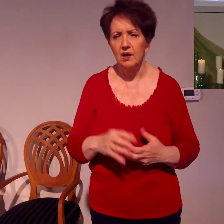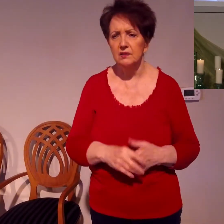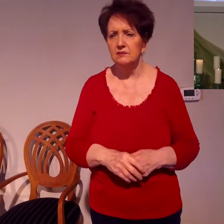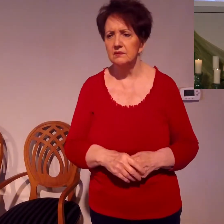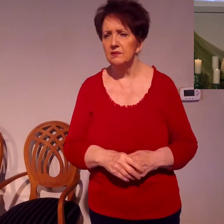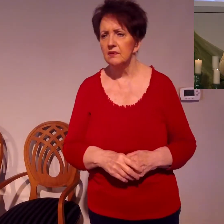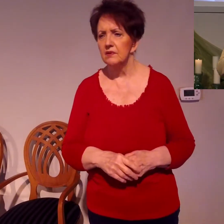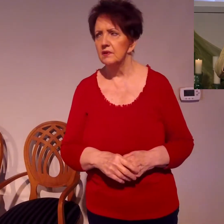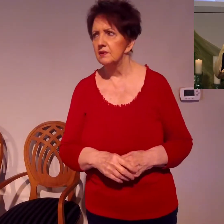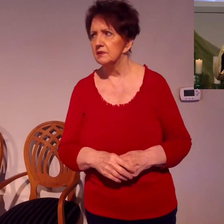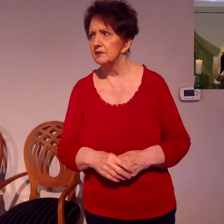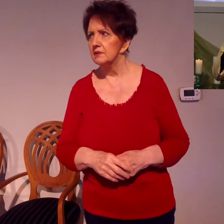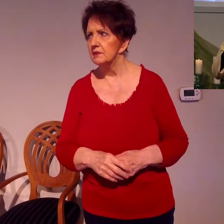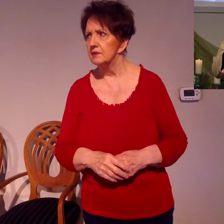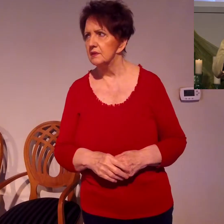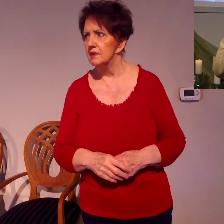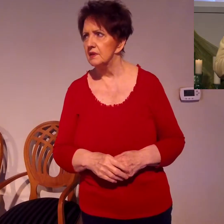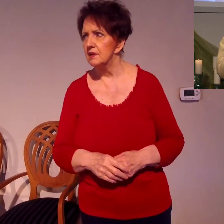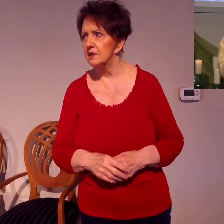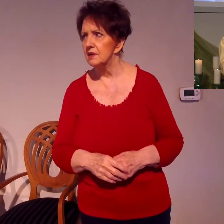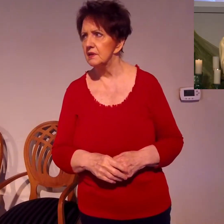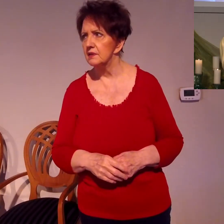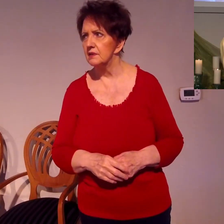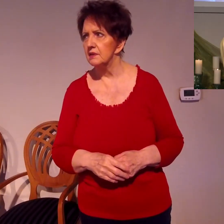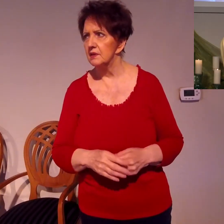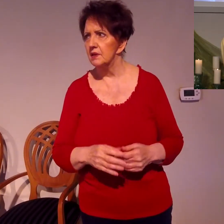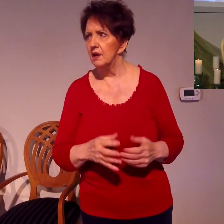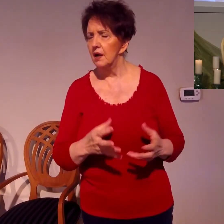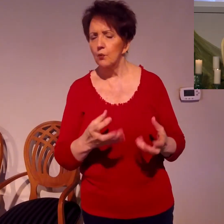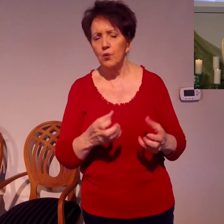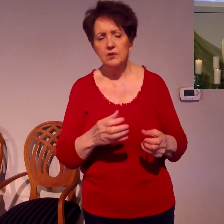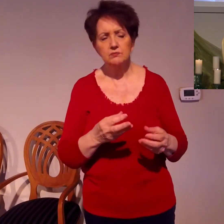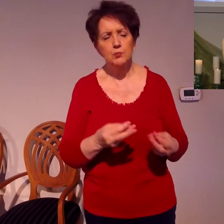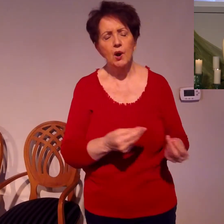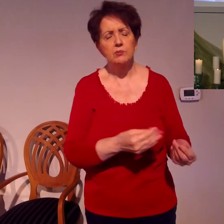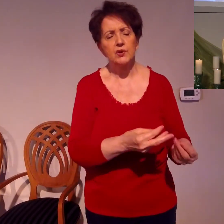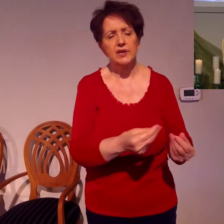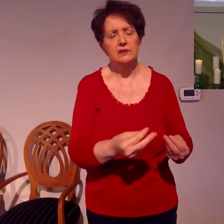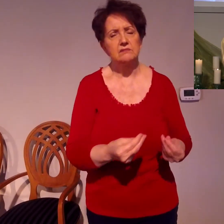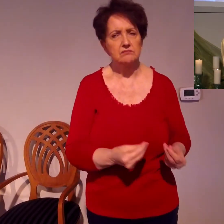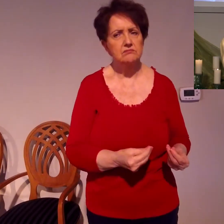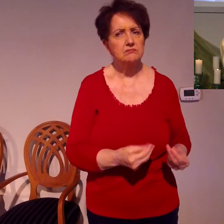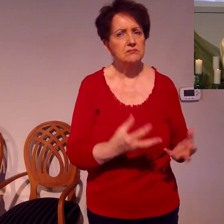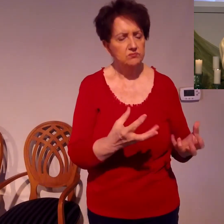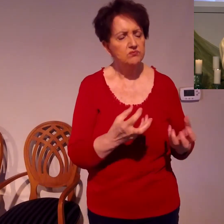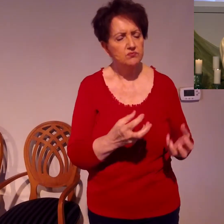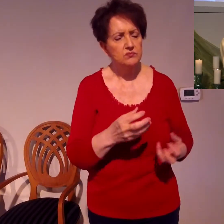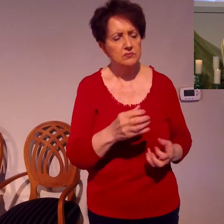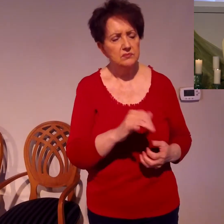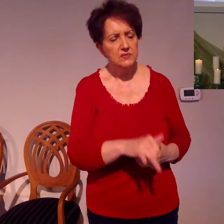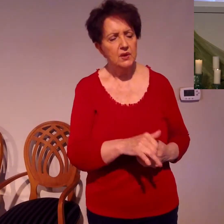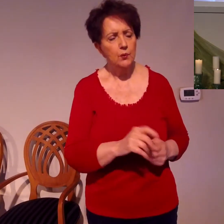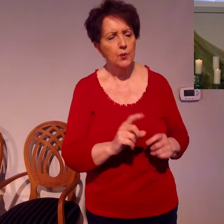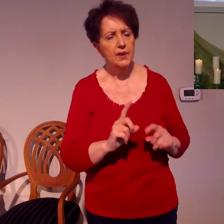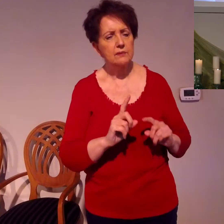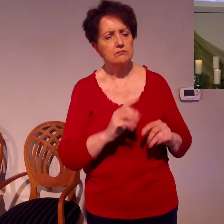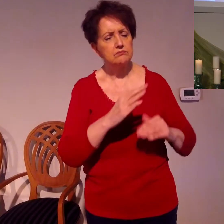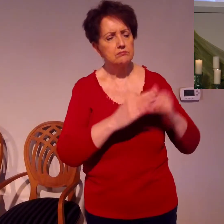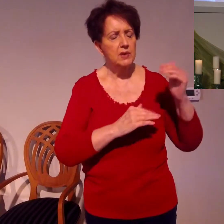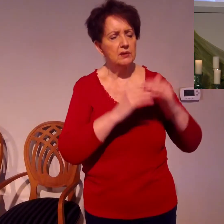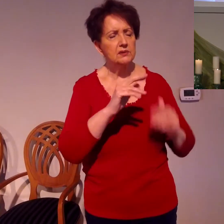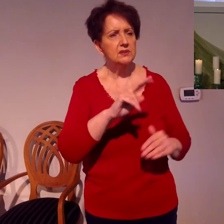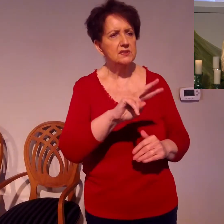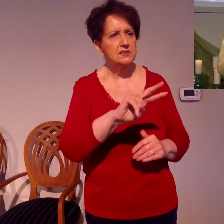some point it was like, well, I'd like to have a piece of property that we could, go and build a